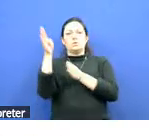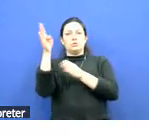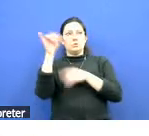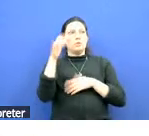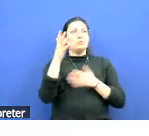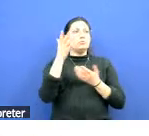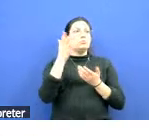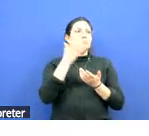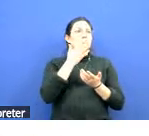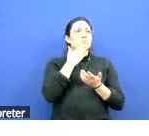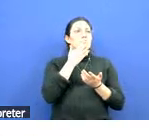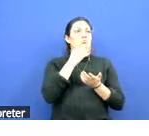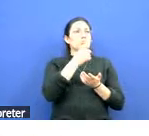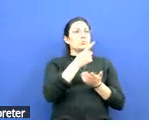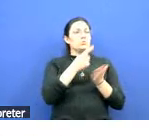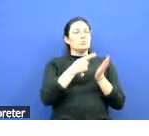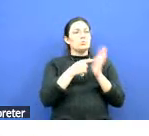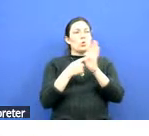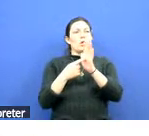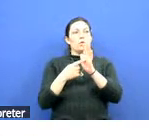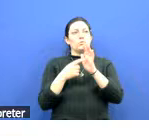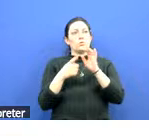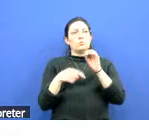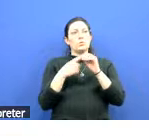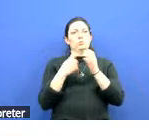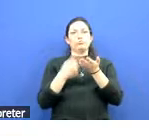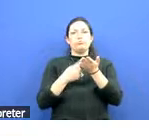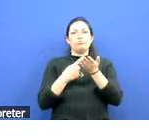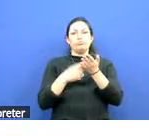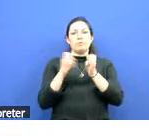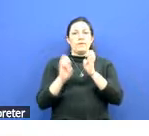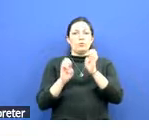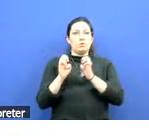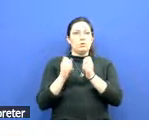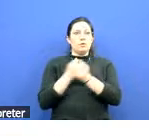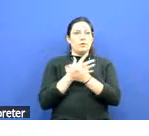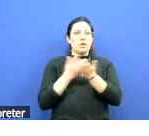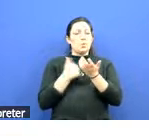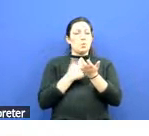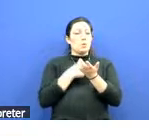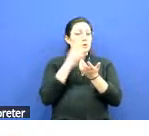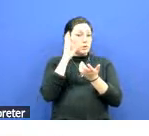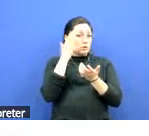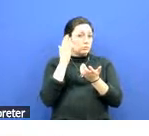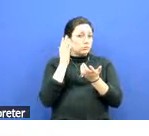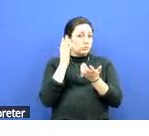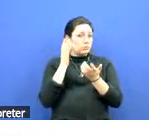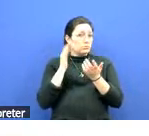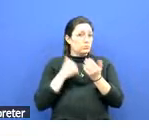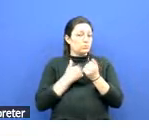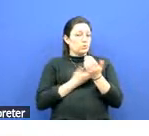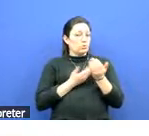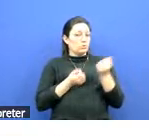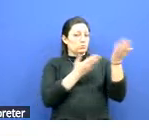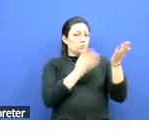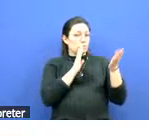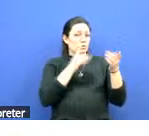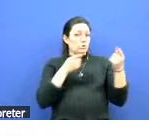that the discussions on the valuations were settled and seemed to meet the town standards. So if we could go to the final slide for